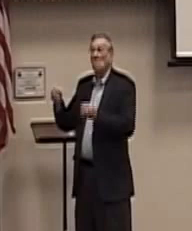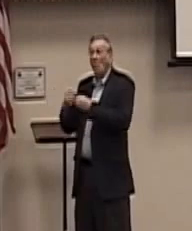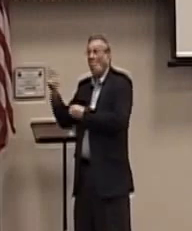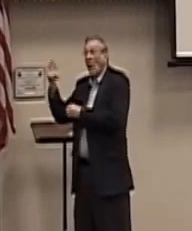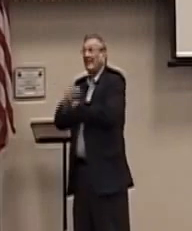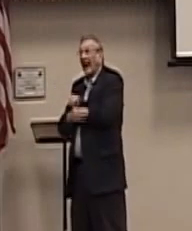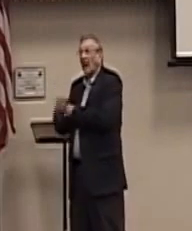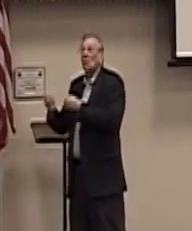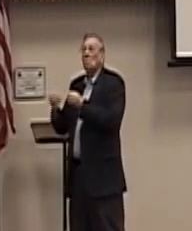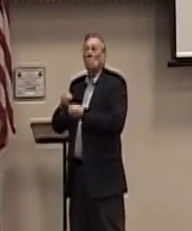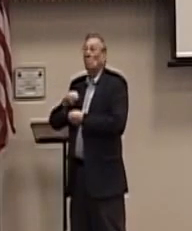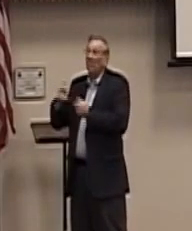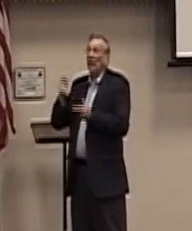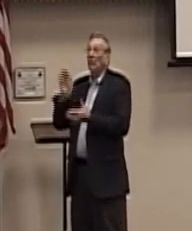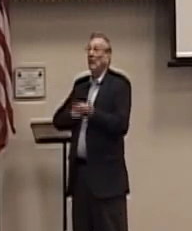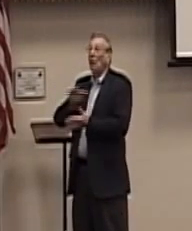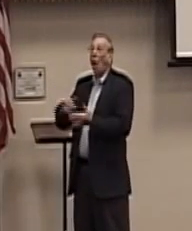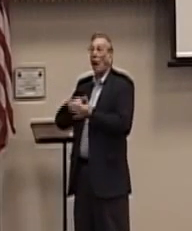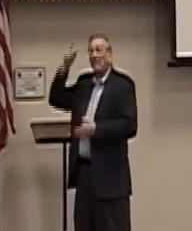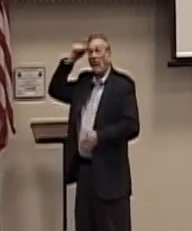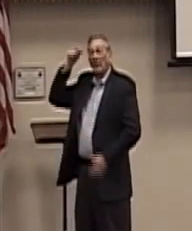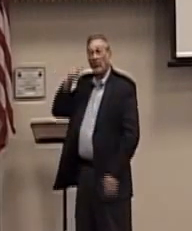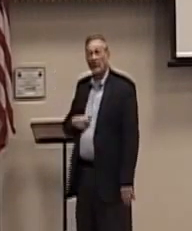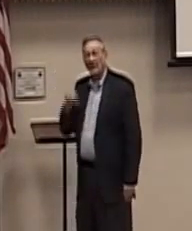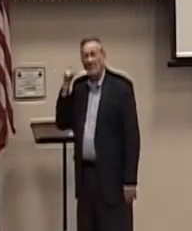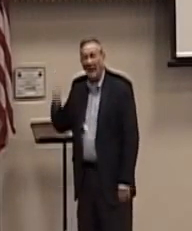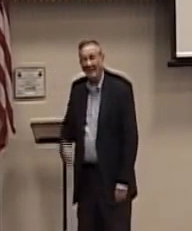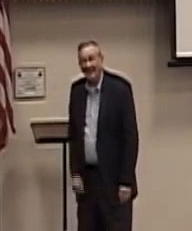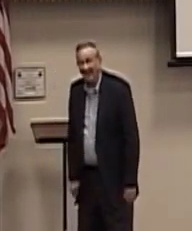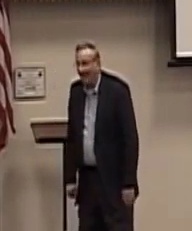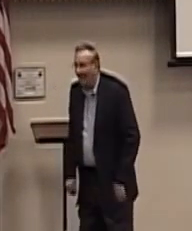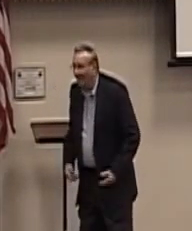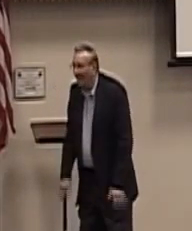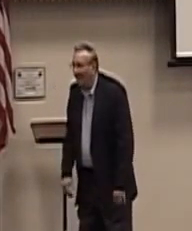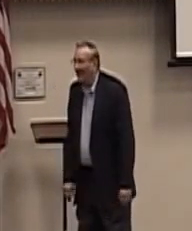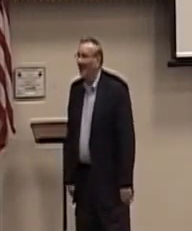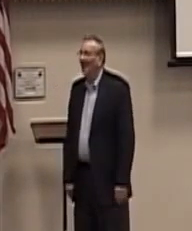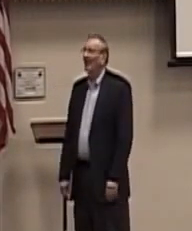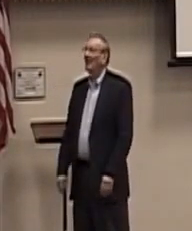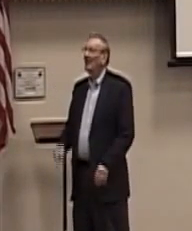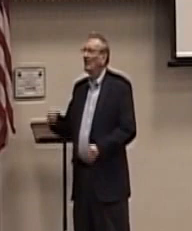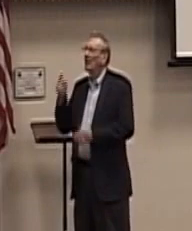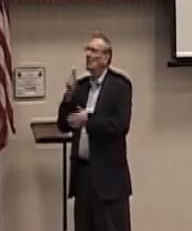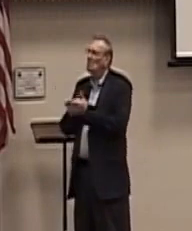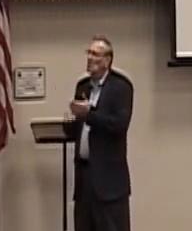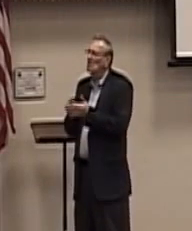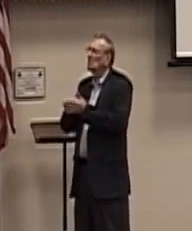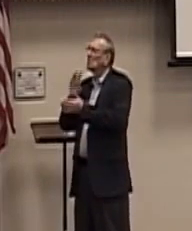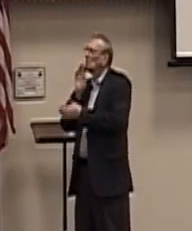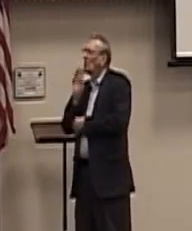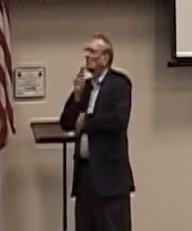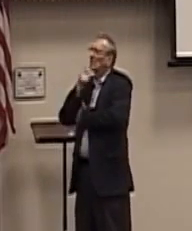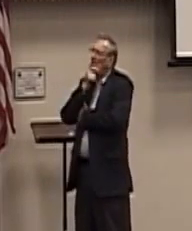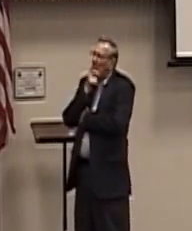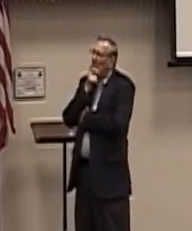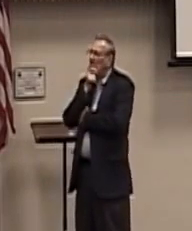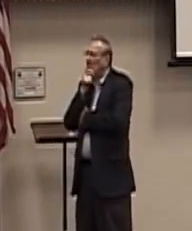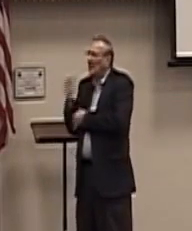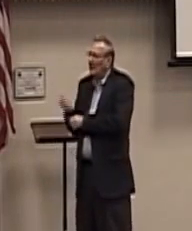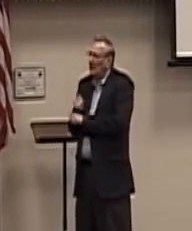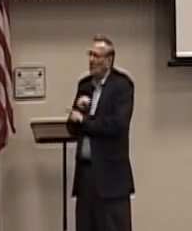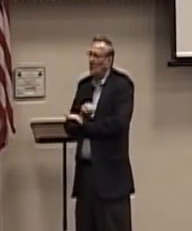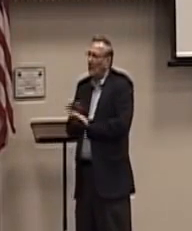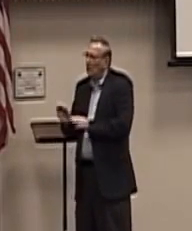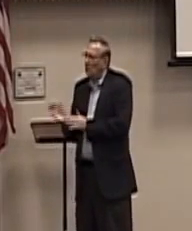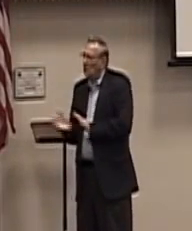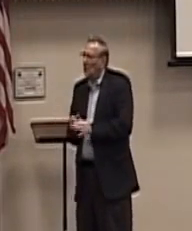is bigger than all of Lubbock. And Jesus and Abby have done some research and talked to a lot of people, and they're getting materials ready, and